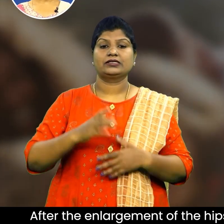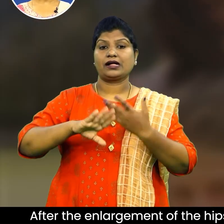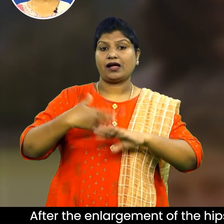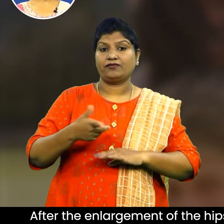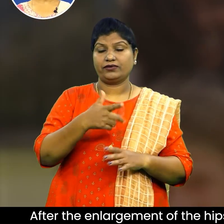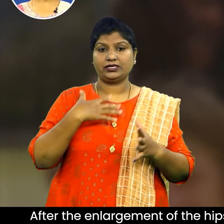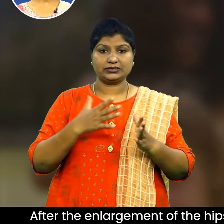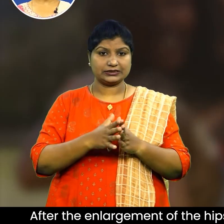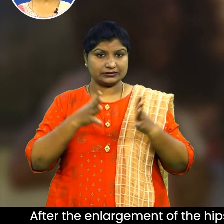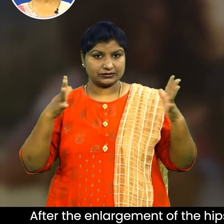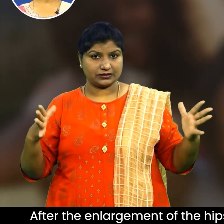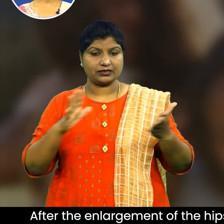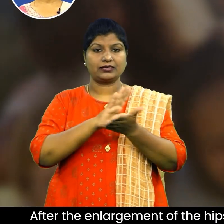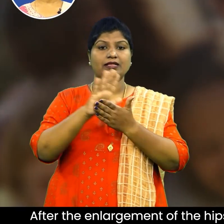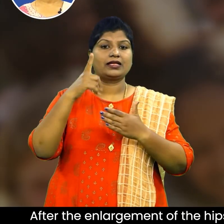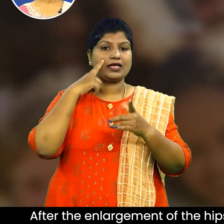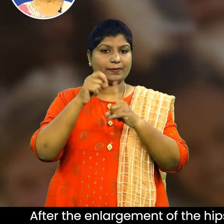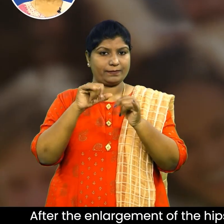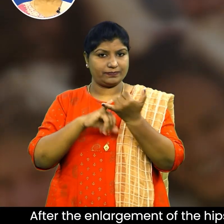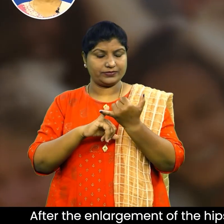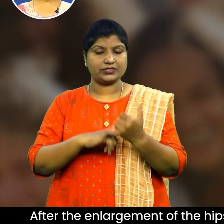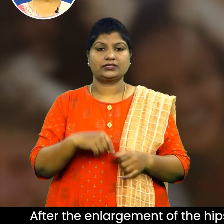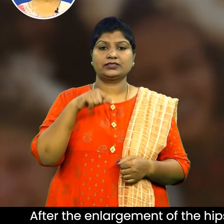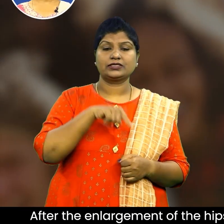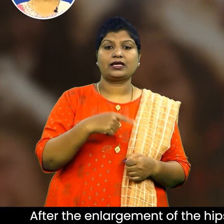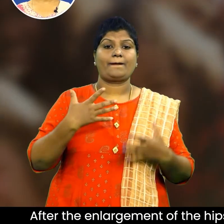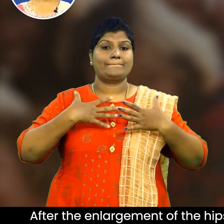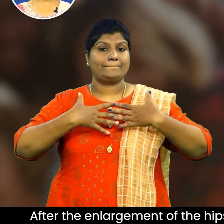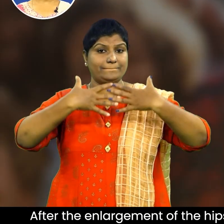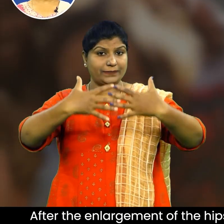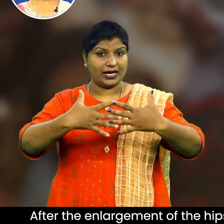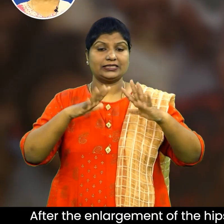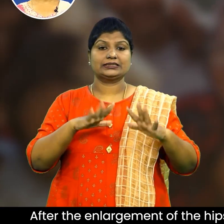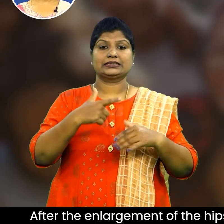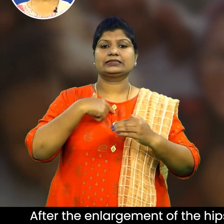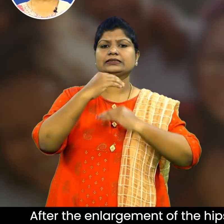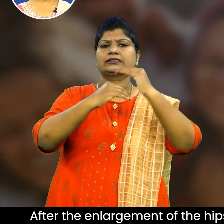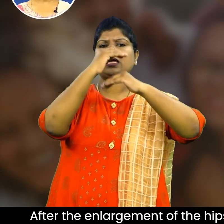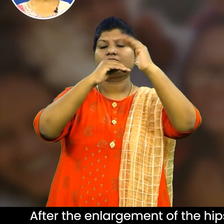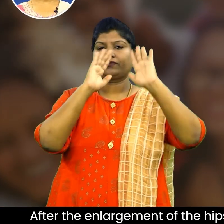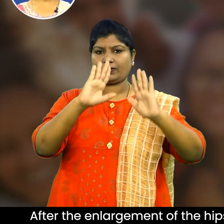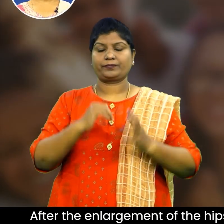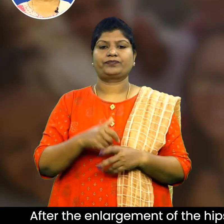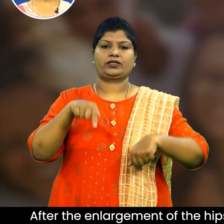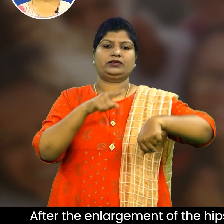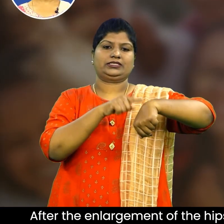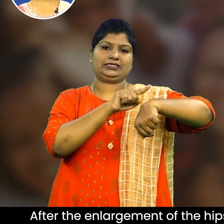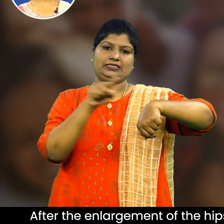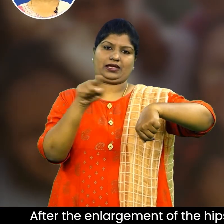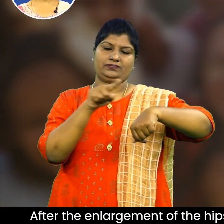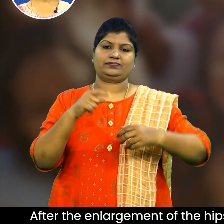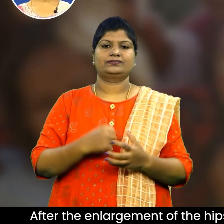After the enlargement of the hips, the breasts begin to develop during this time.